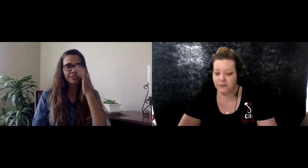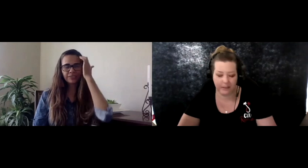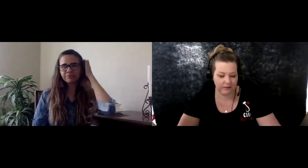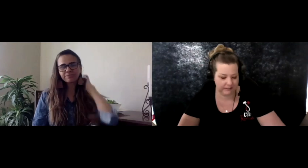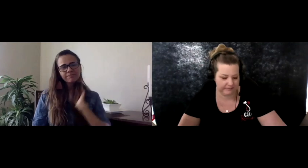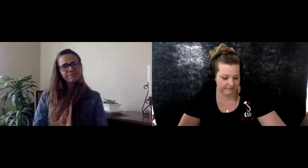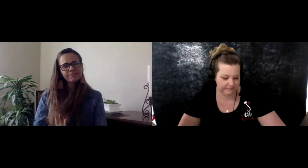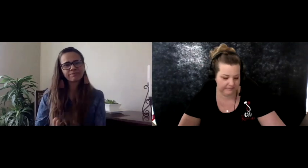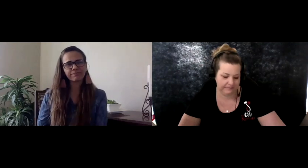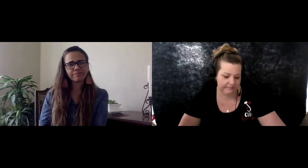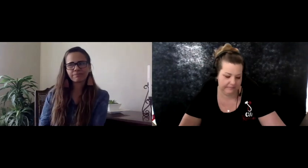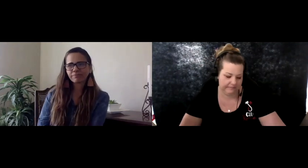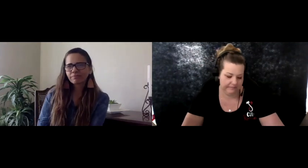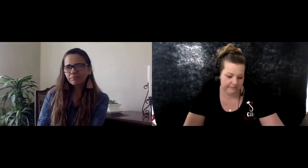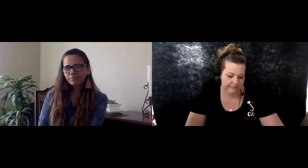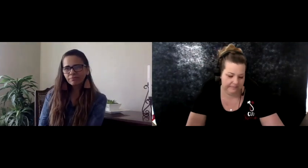for other parents?